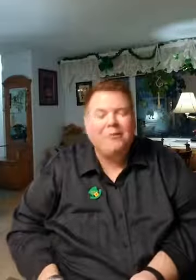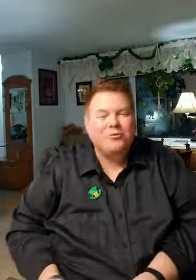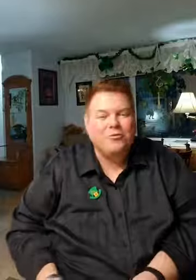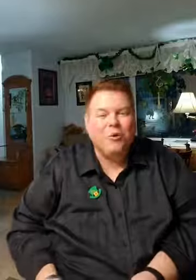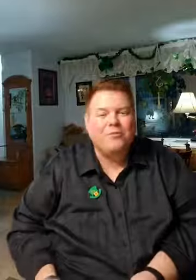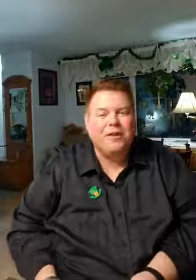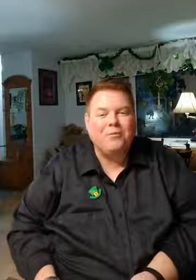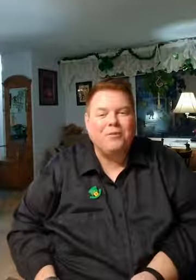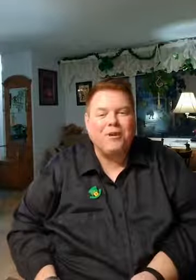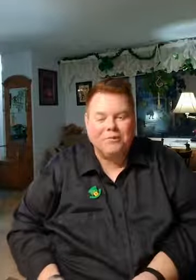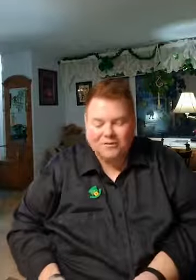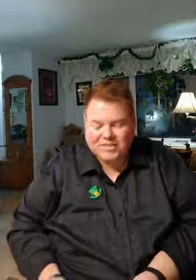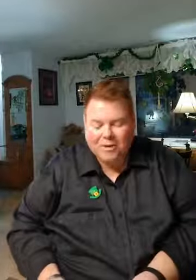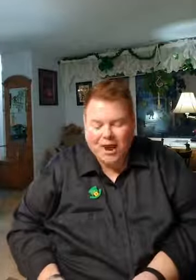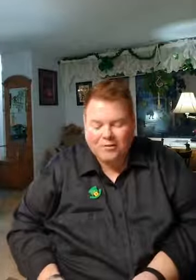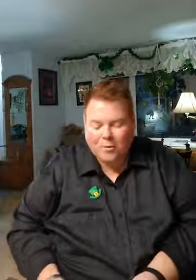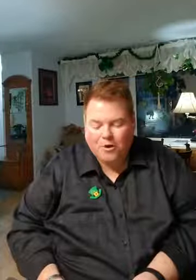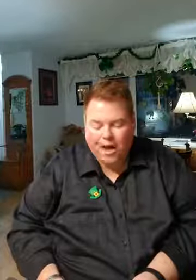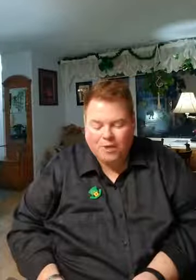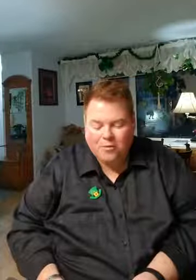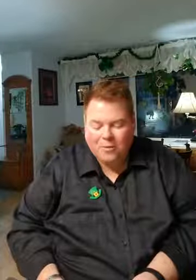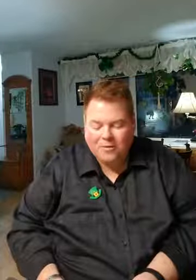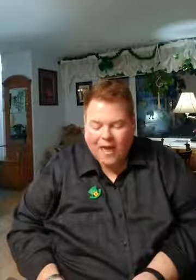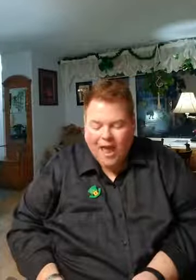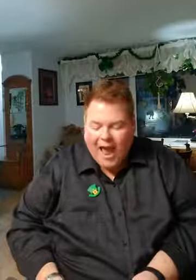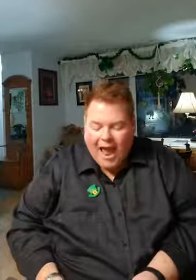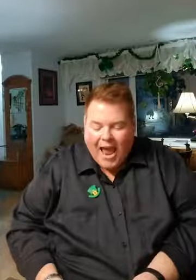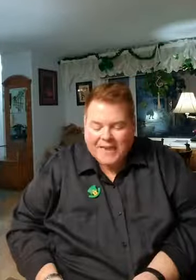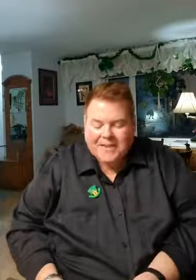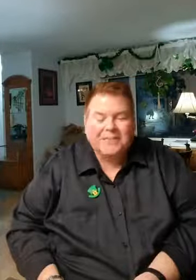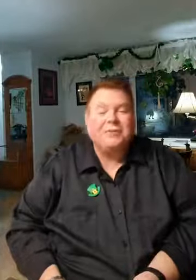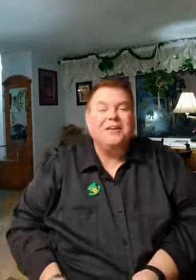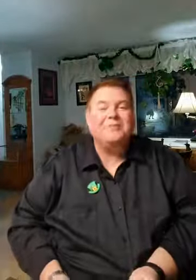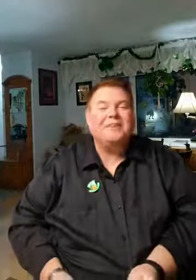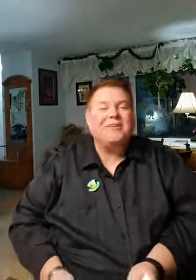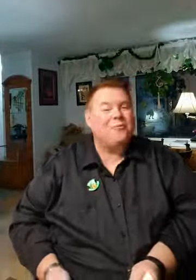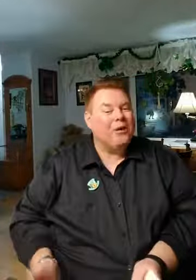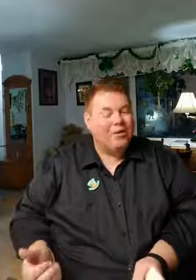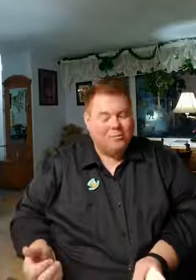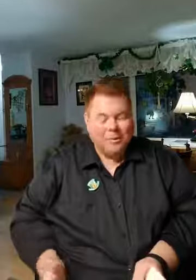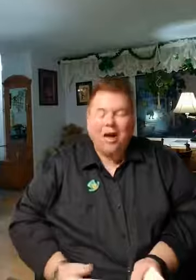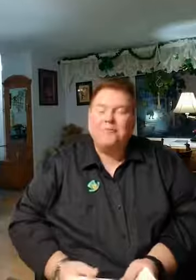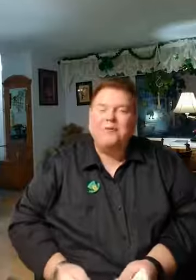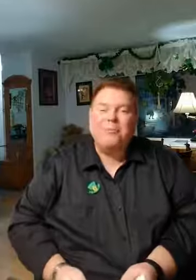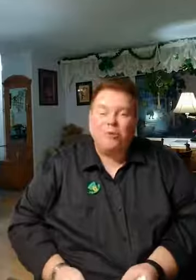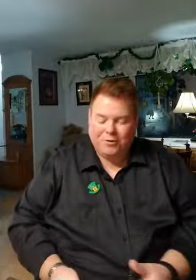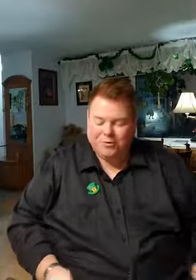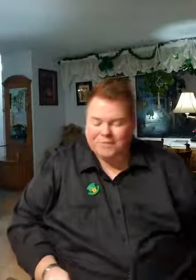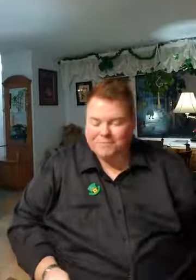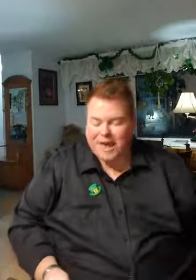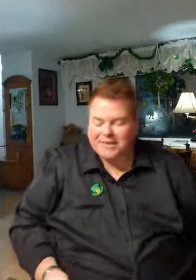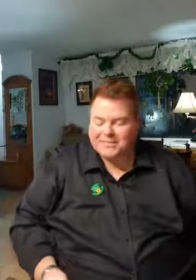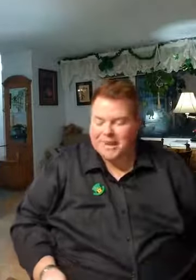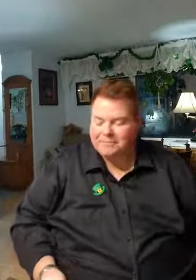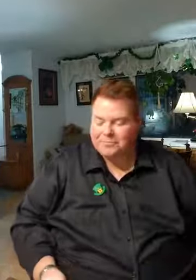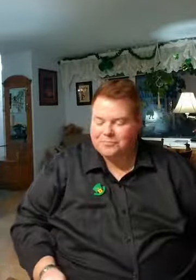hope that they will bring you a little smile or an eye roll. And so this particular one I thought was very appropriate for St. Patty's Day.